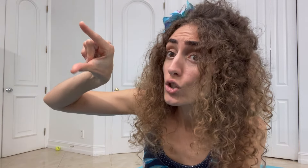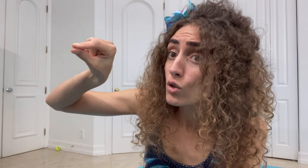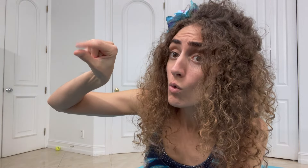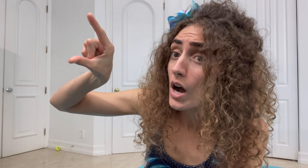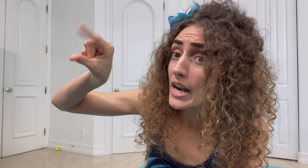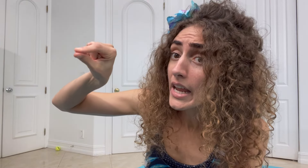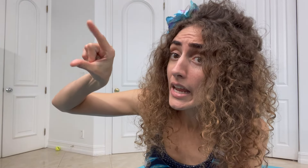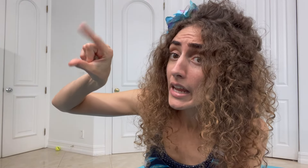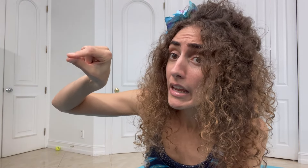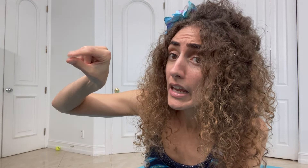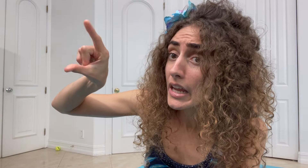20.